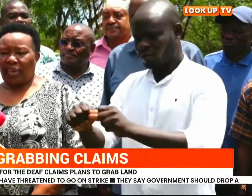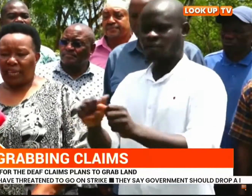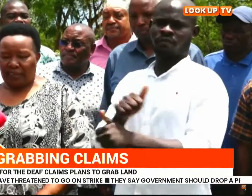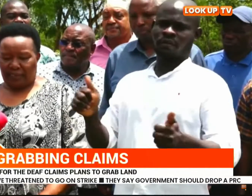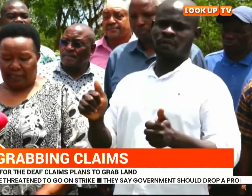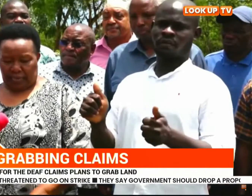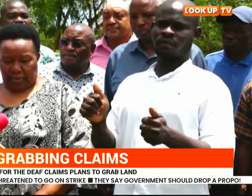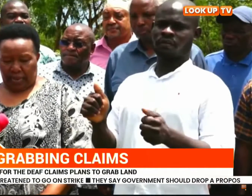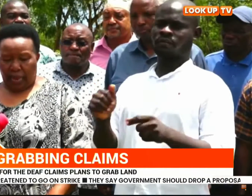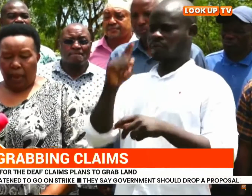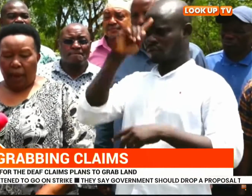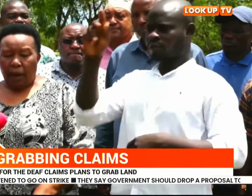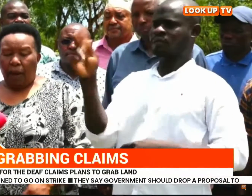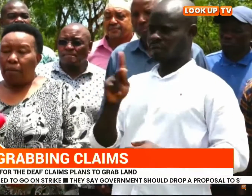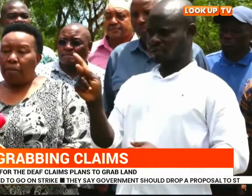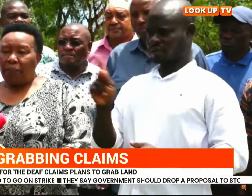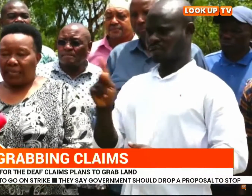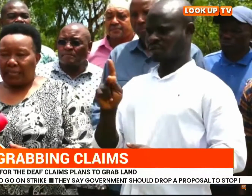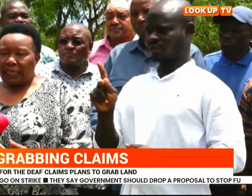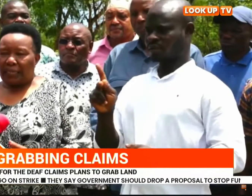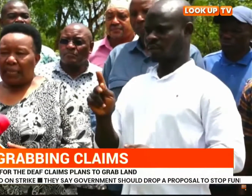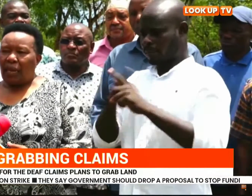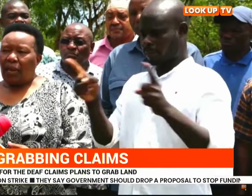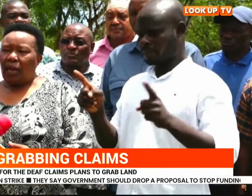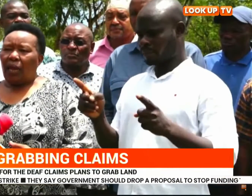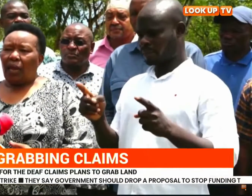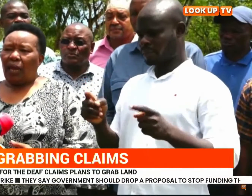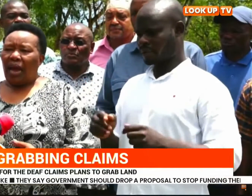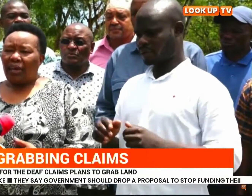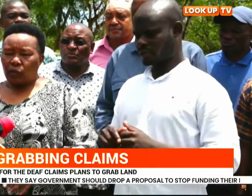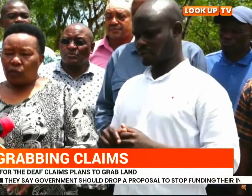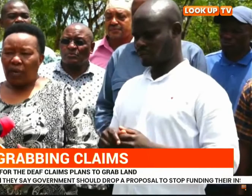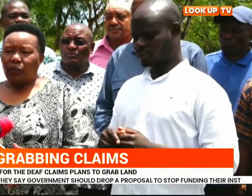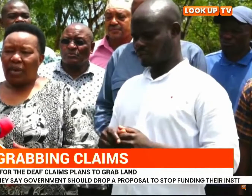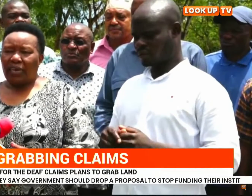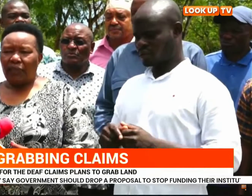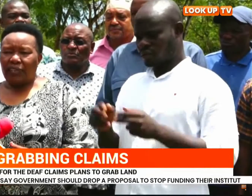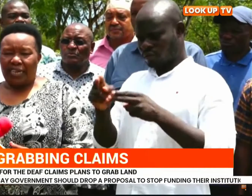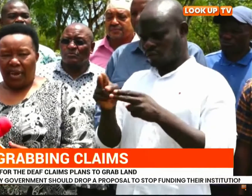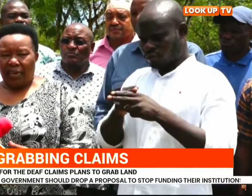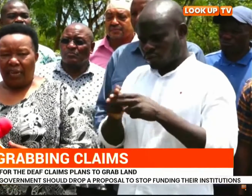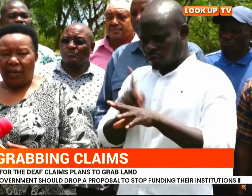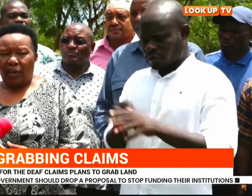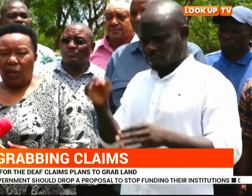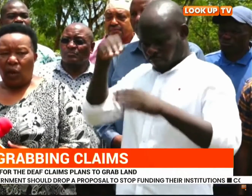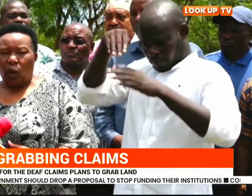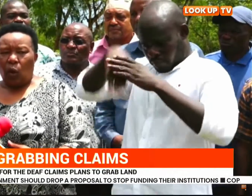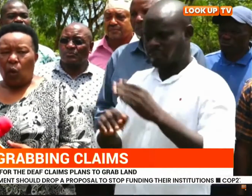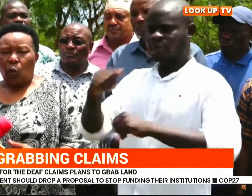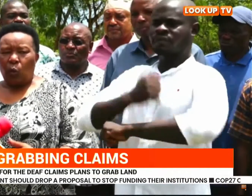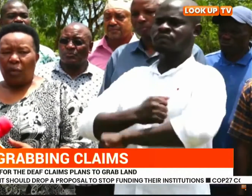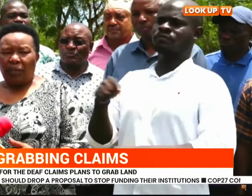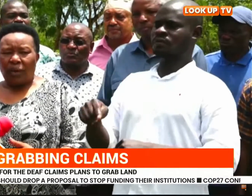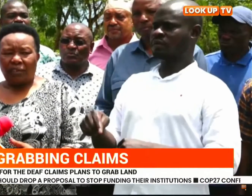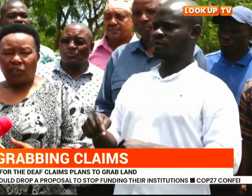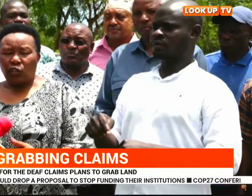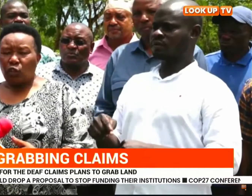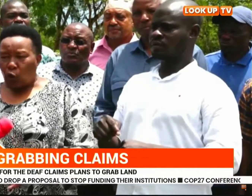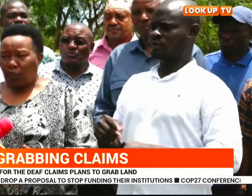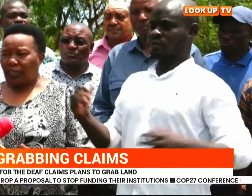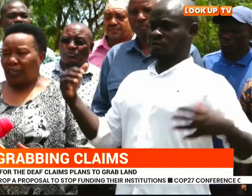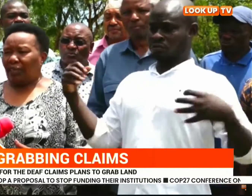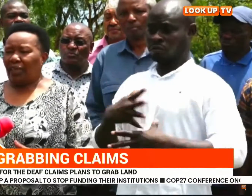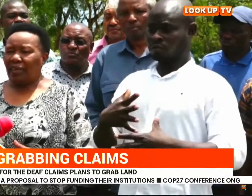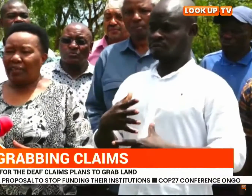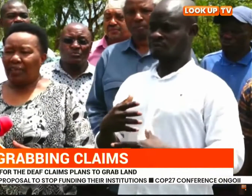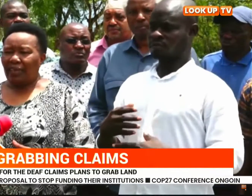the KCSE. But as soon as we arrived here, we were